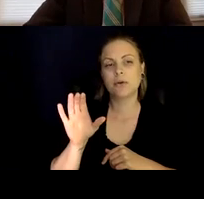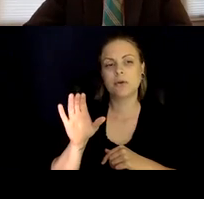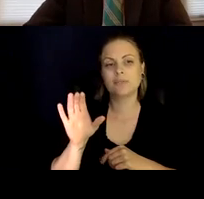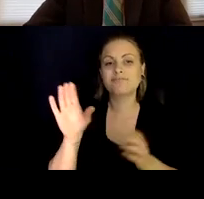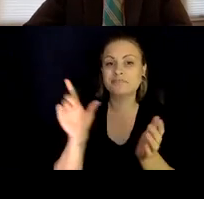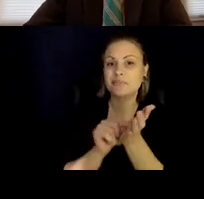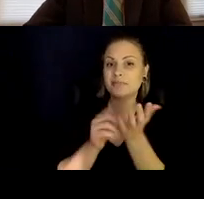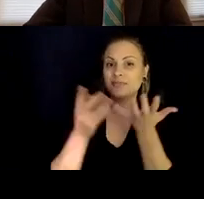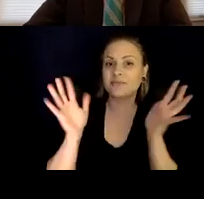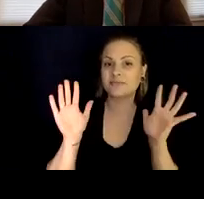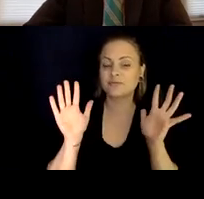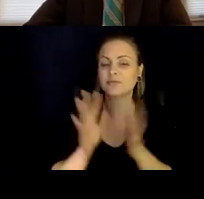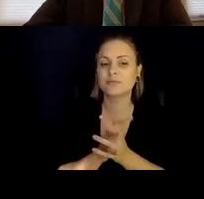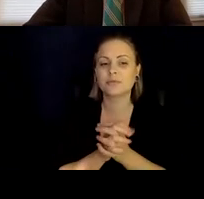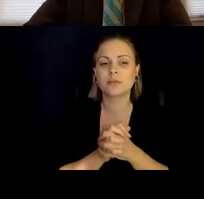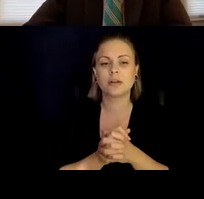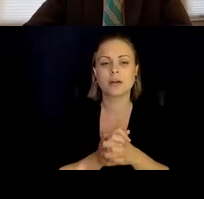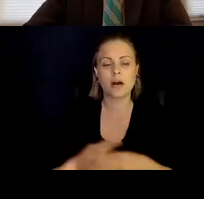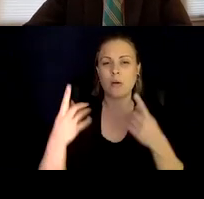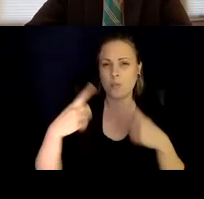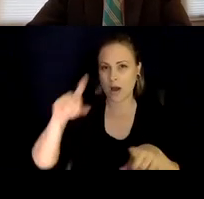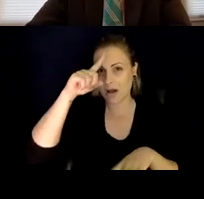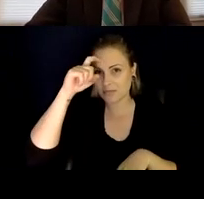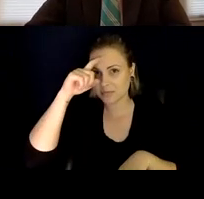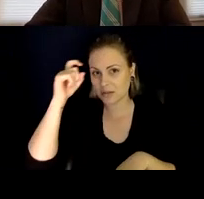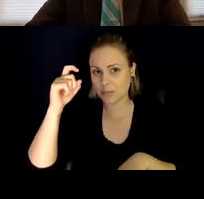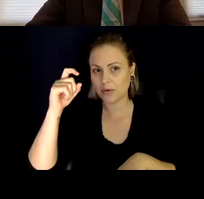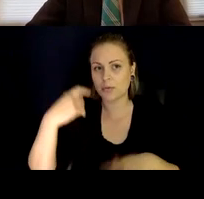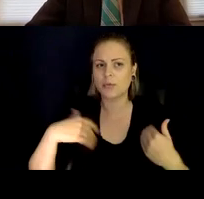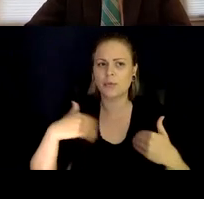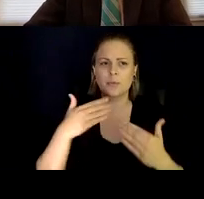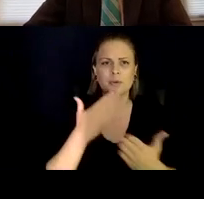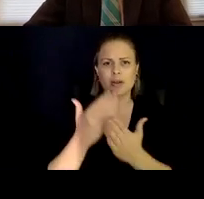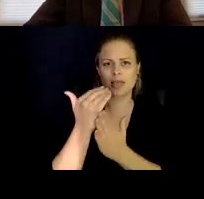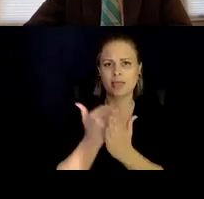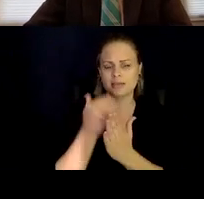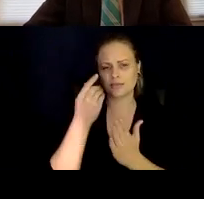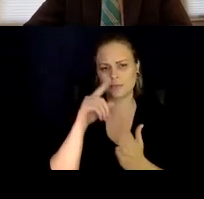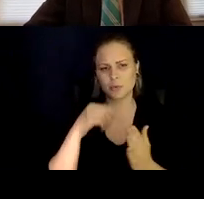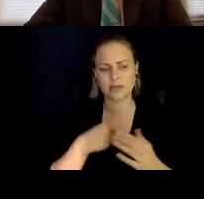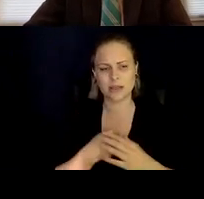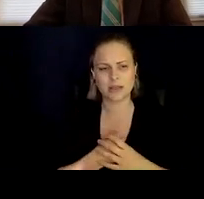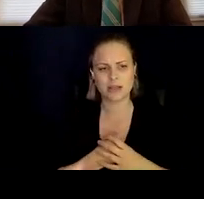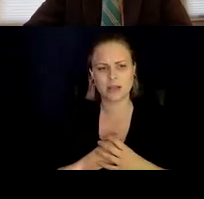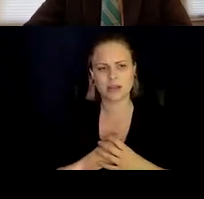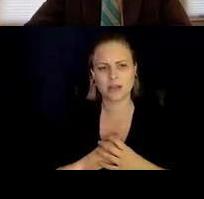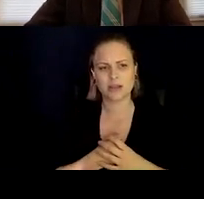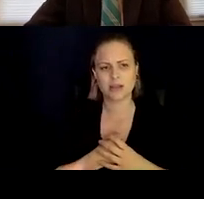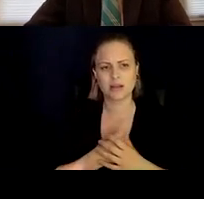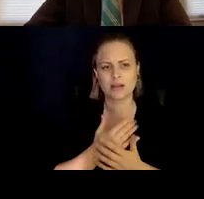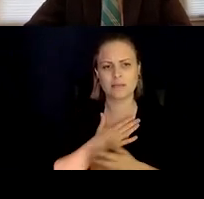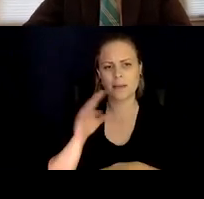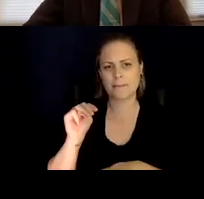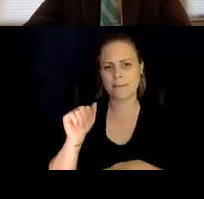published. What happened over the summer, though, it was a great lesson to me. My manuscript was